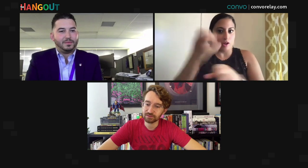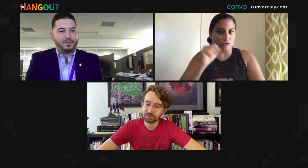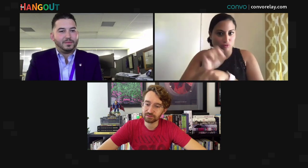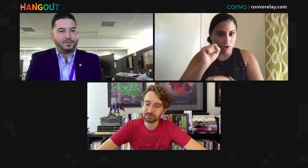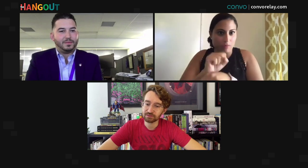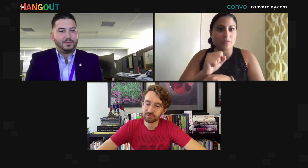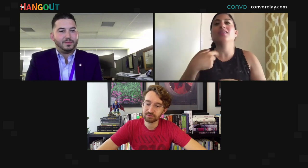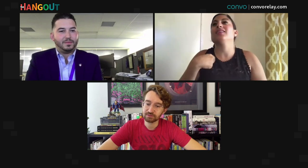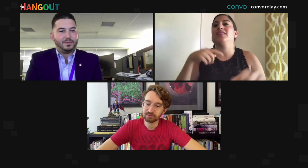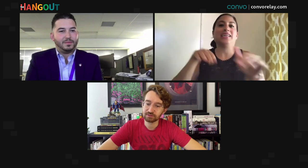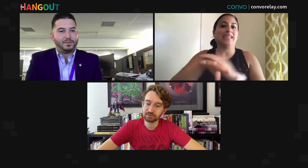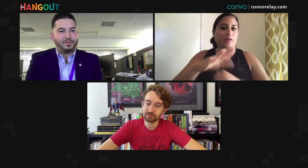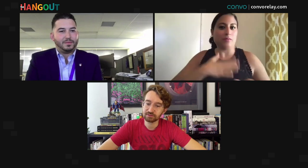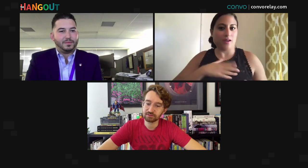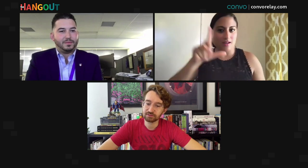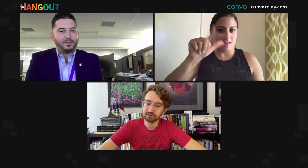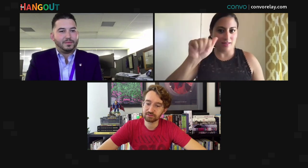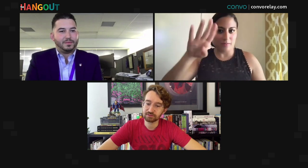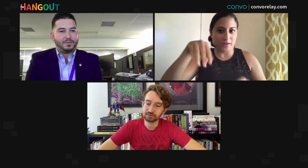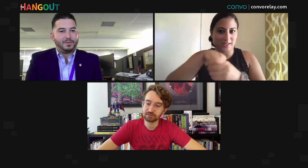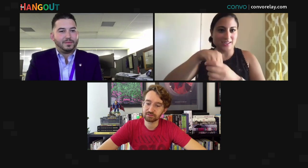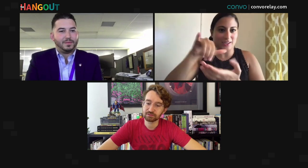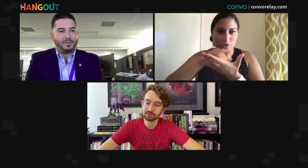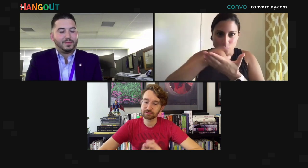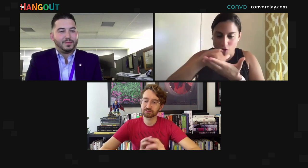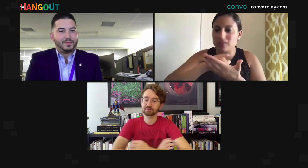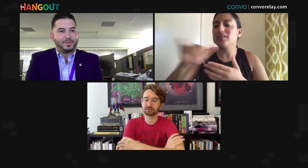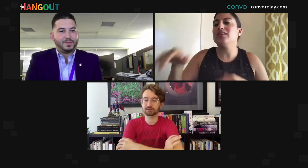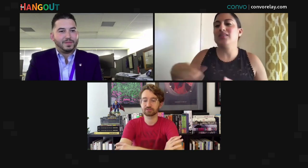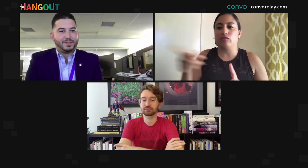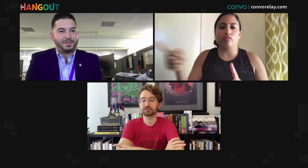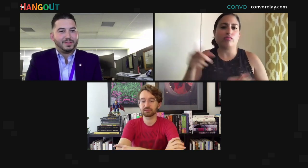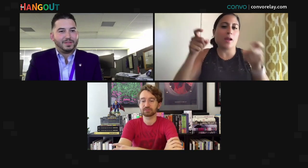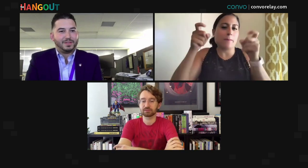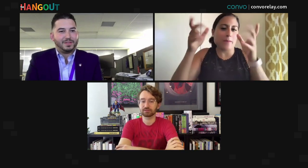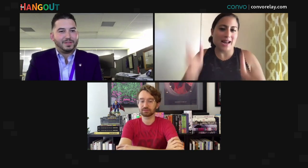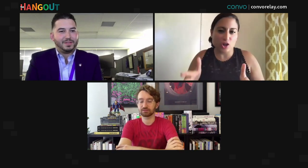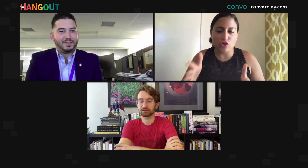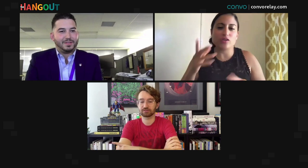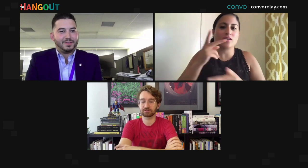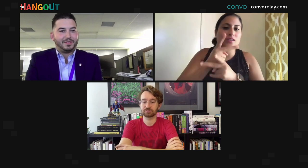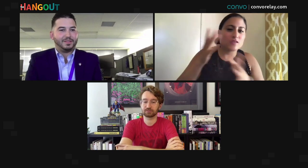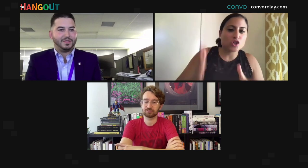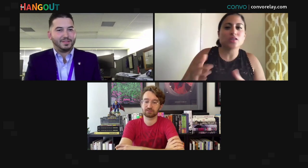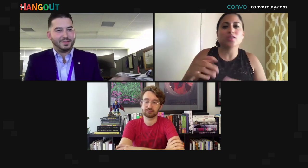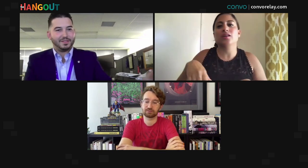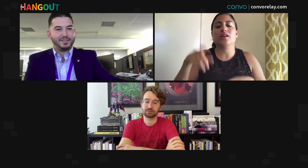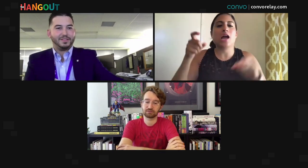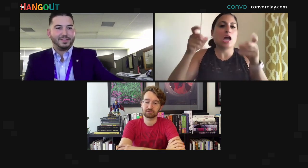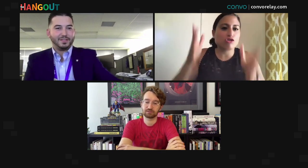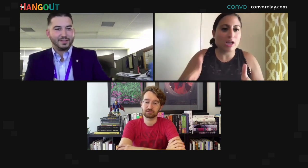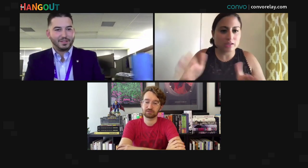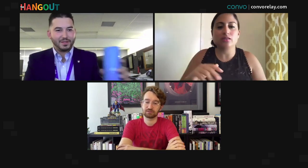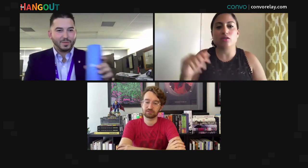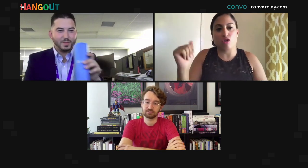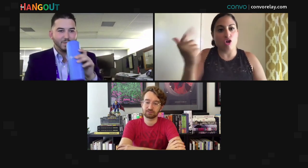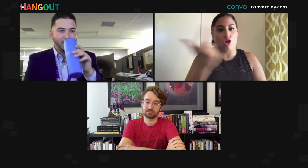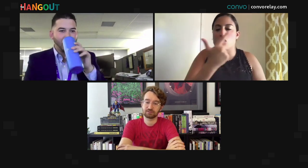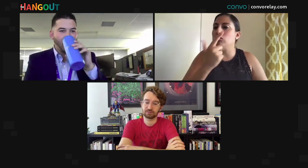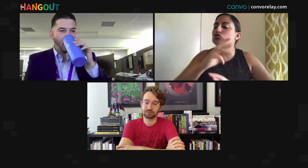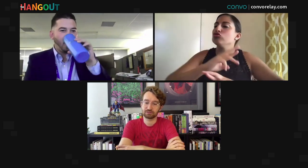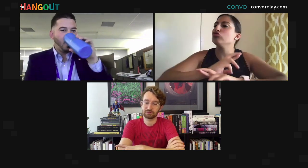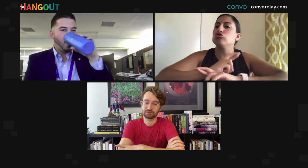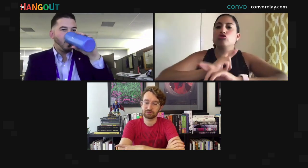a whole, and my needs. I remember when I first got this job, I started at my lab in New York and I